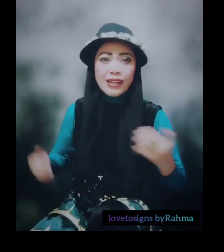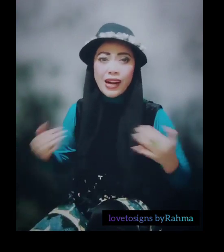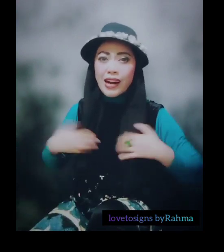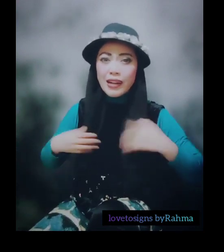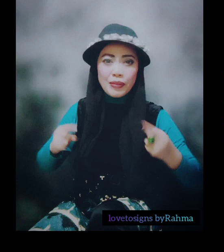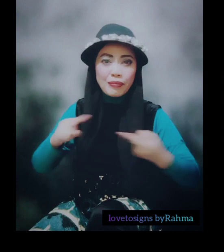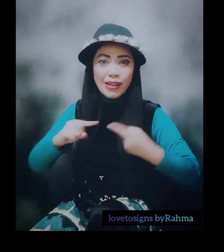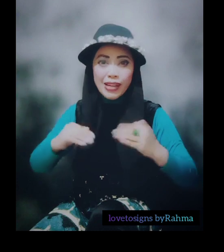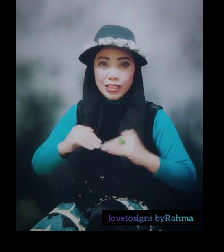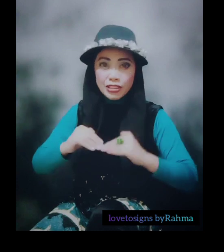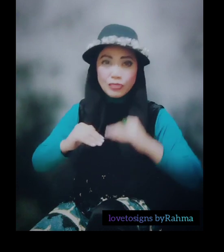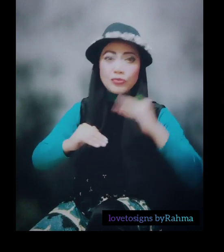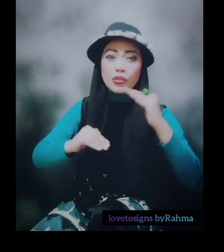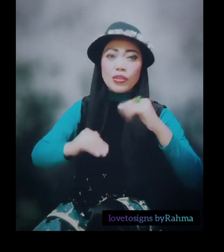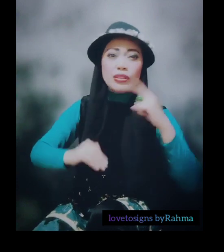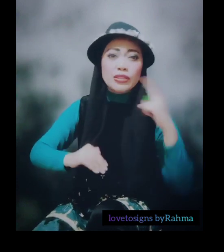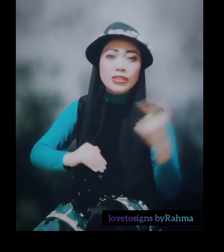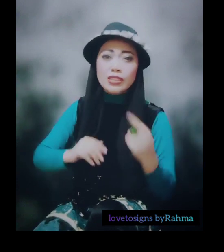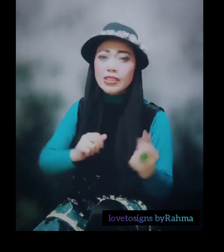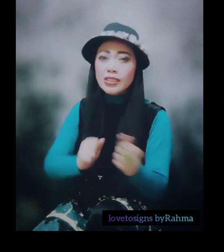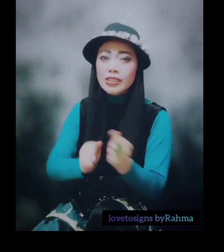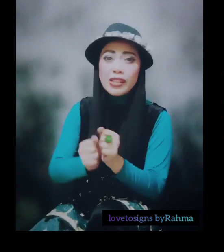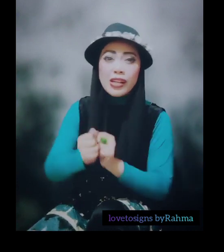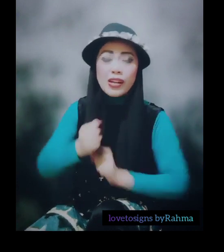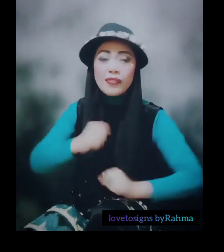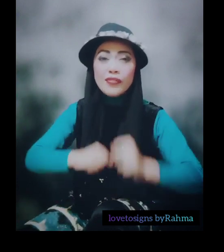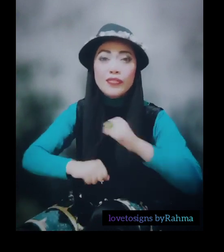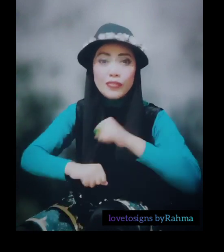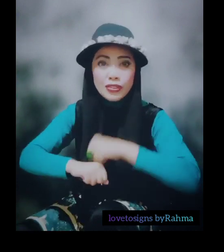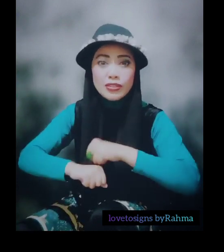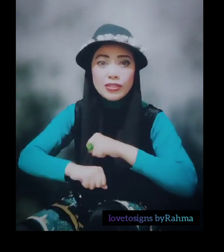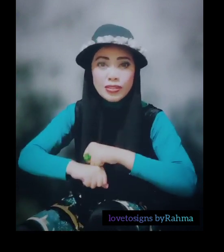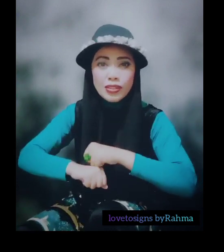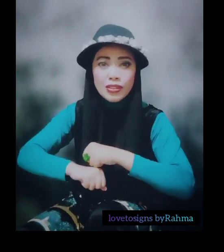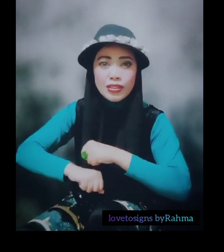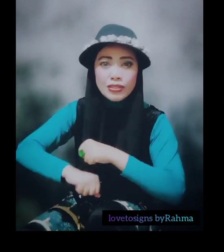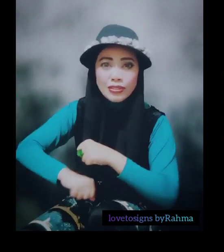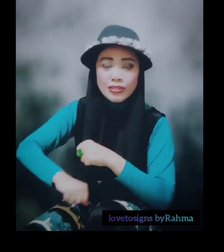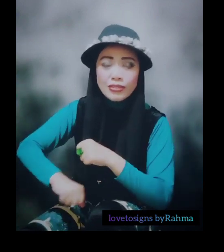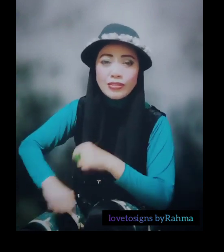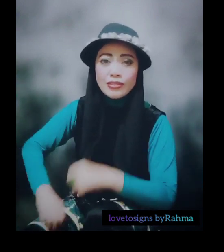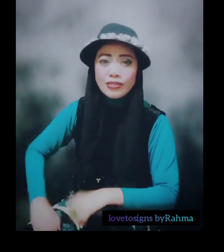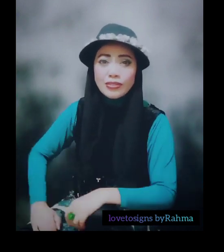hearts I have painfully turned every